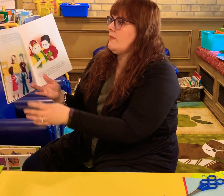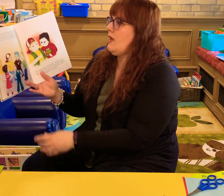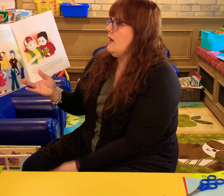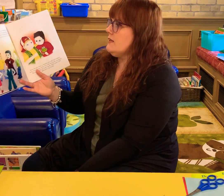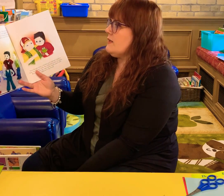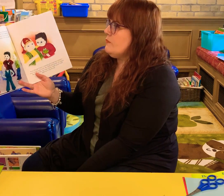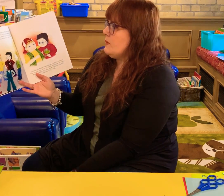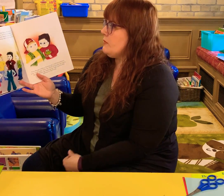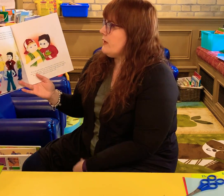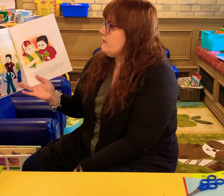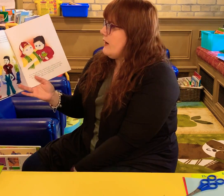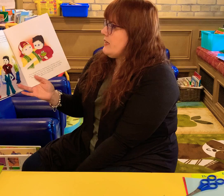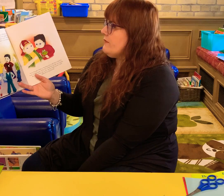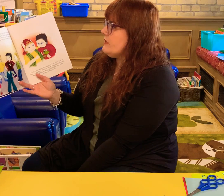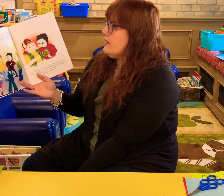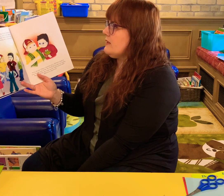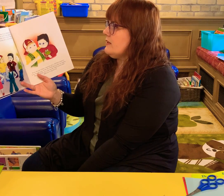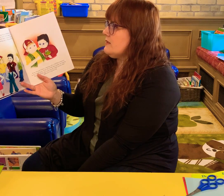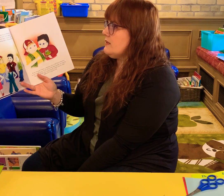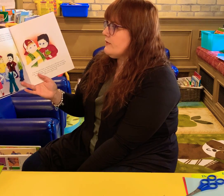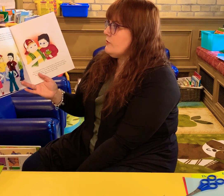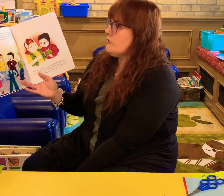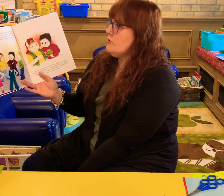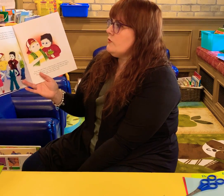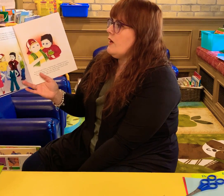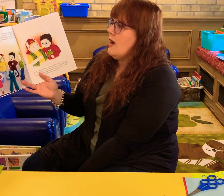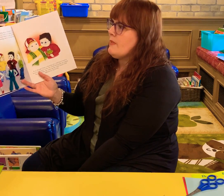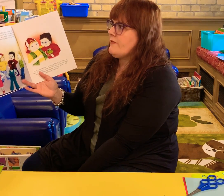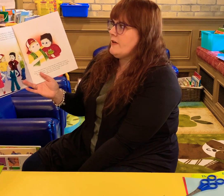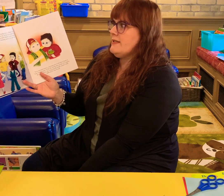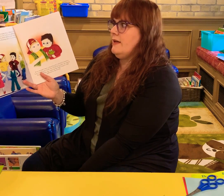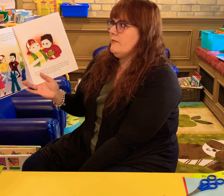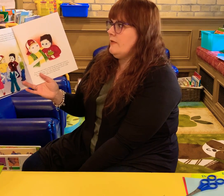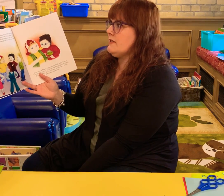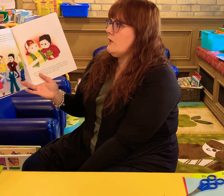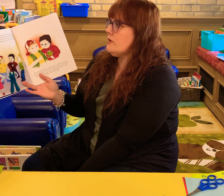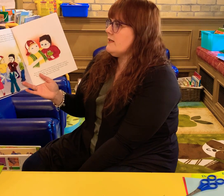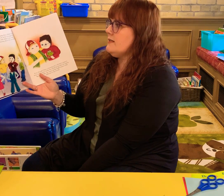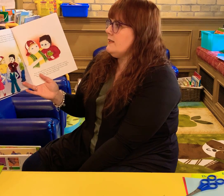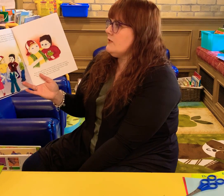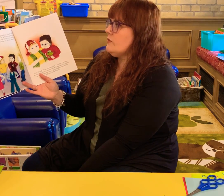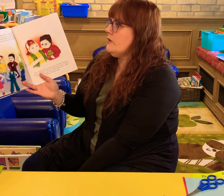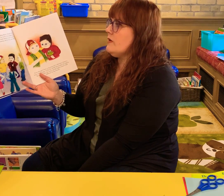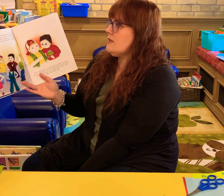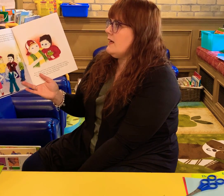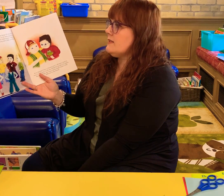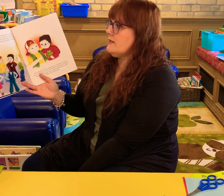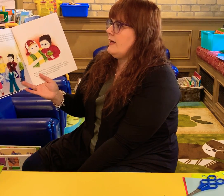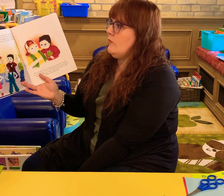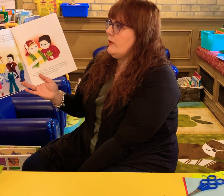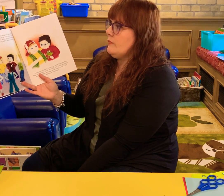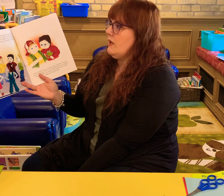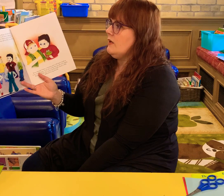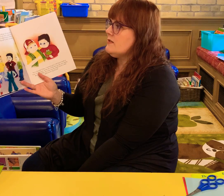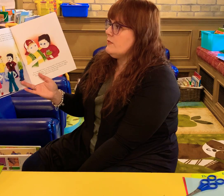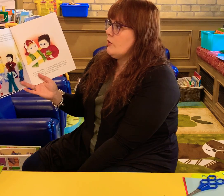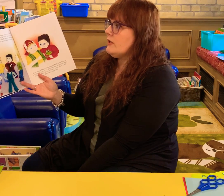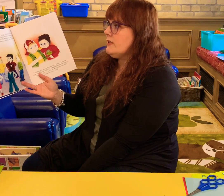some people can find everyday things difficult to do my friend Sam finds it hard to see so he wears glasses to help him see more clearly